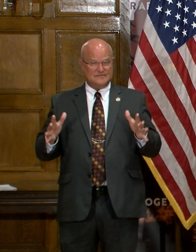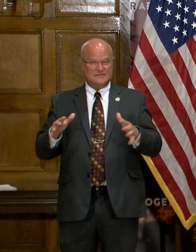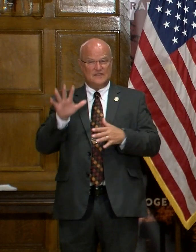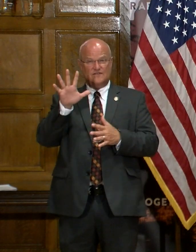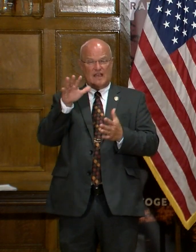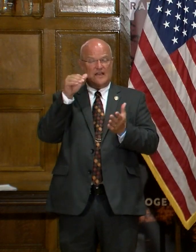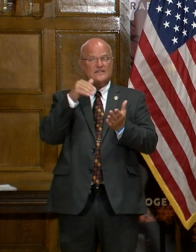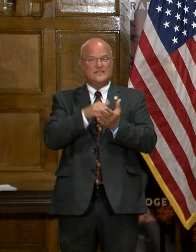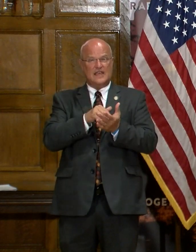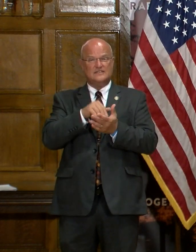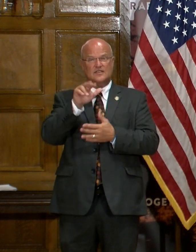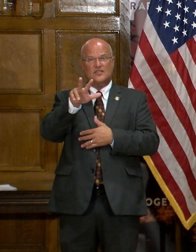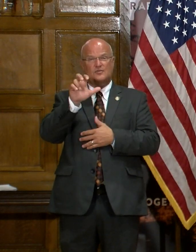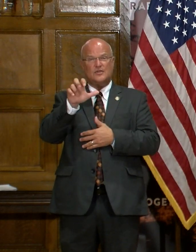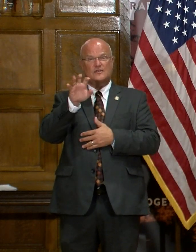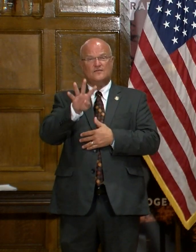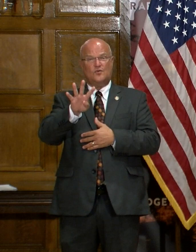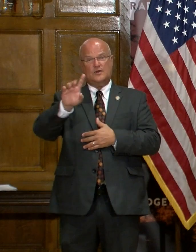was